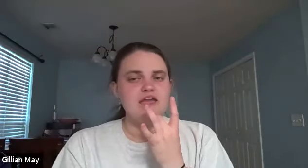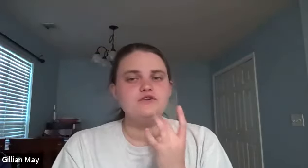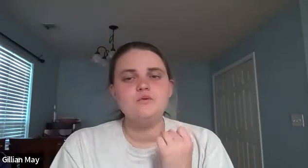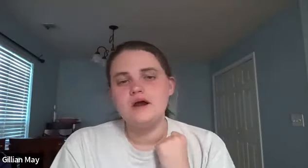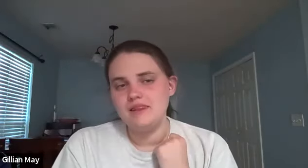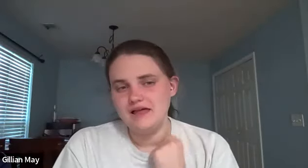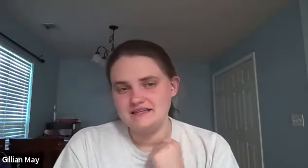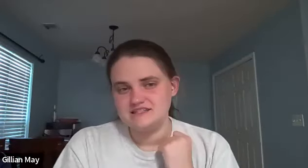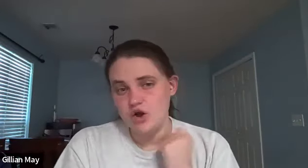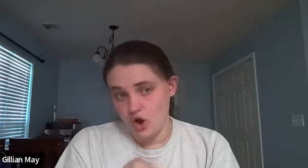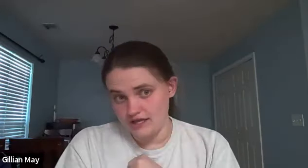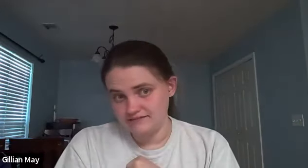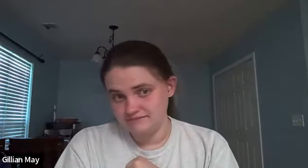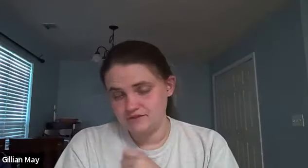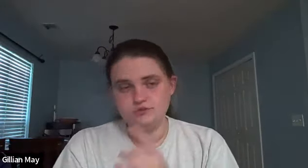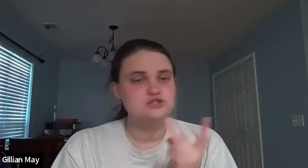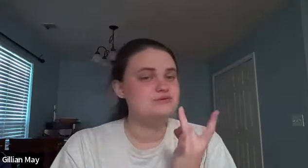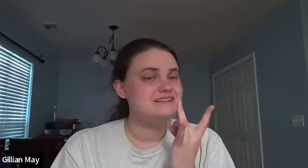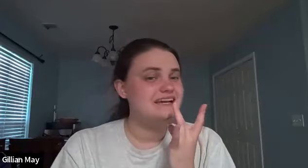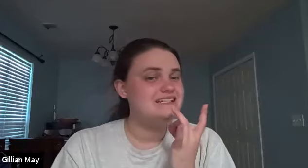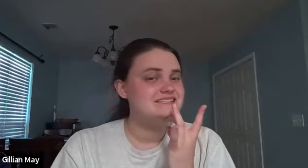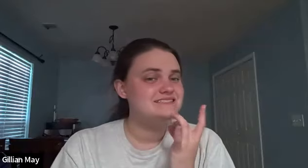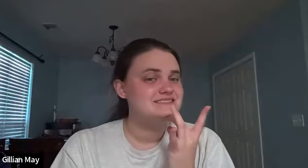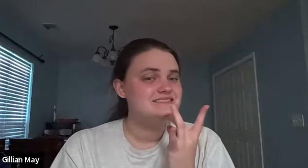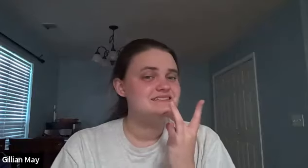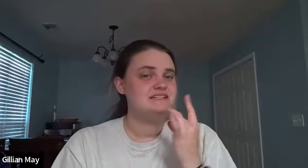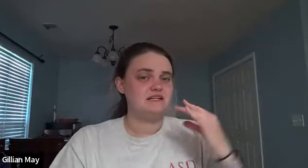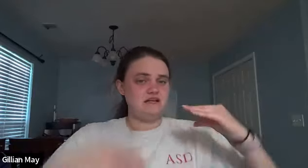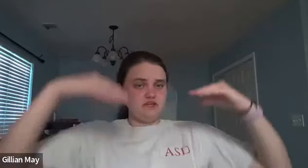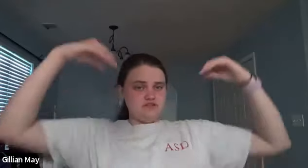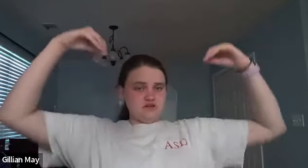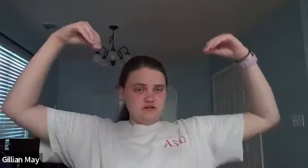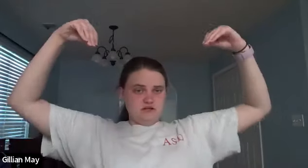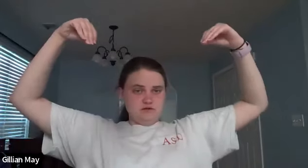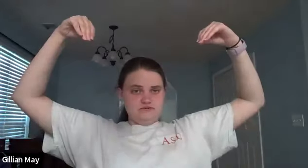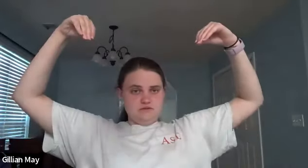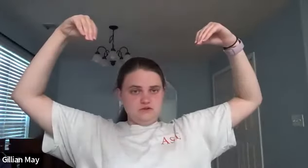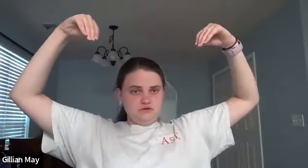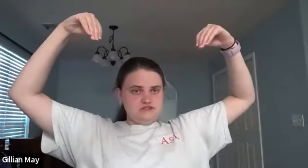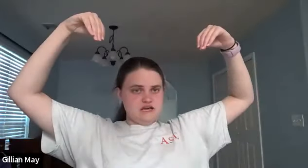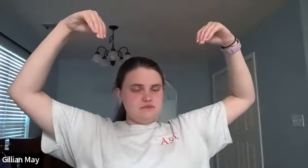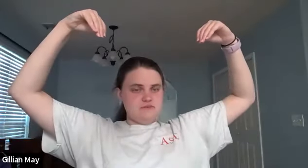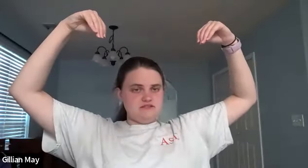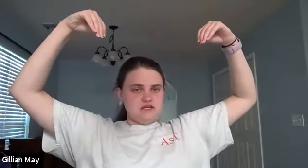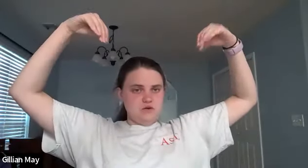If you want lights on, you would do light. And then you start here with them little sad puppets and go